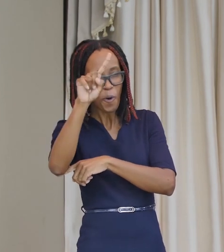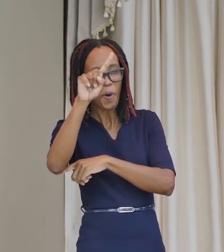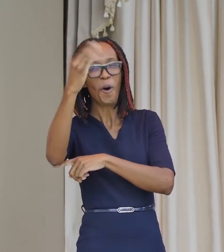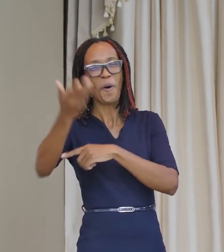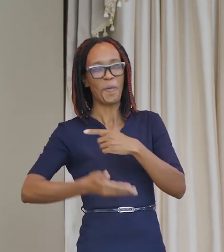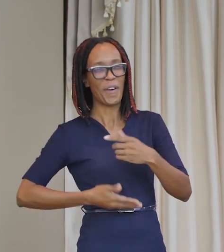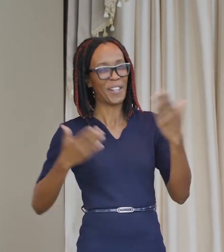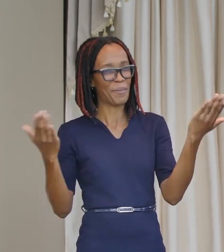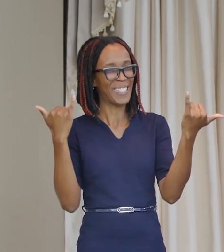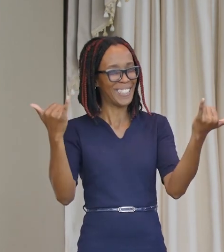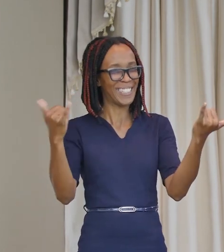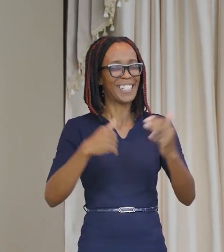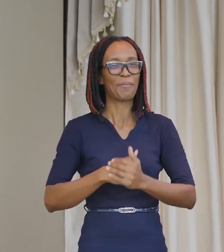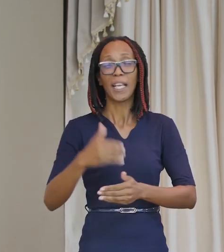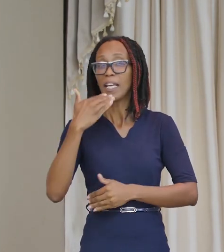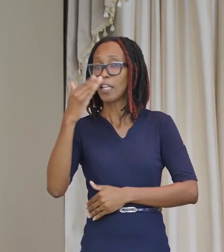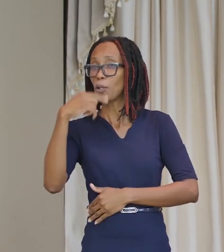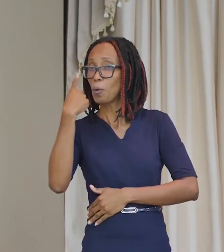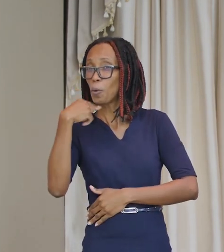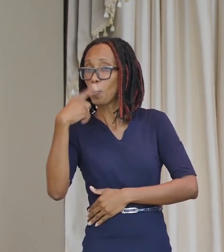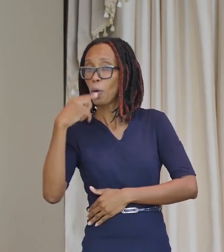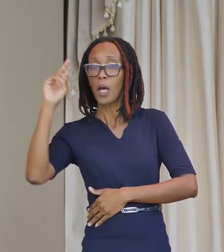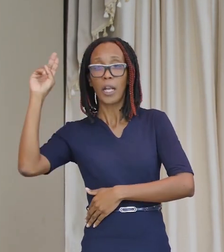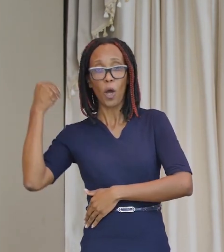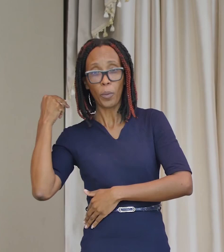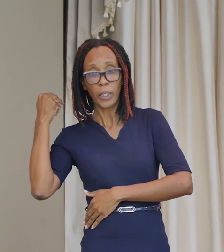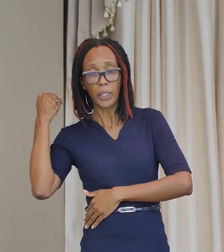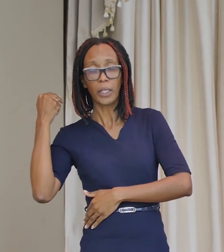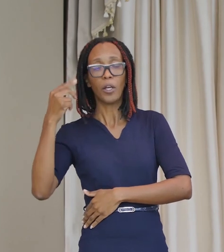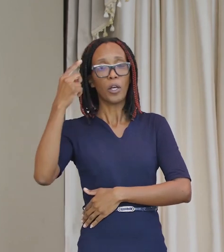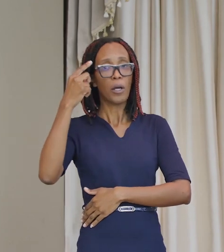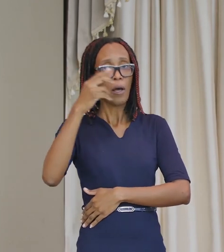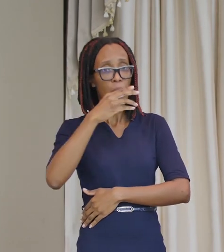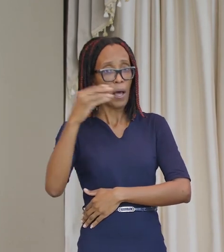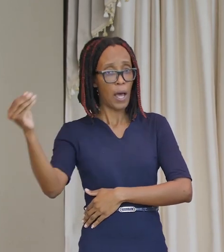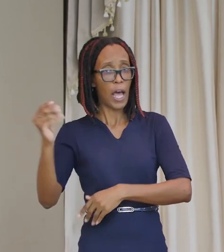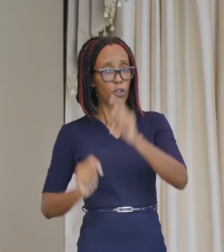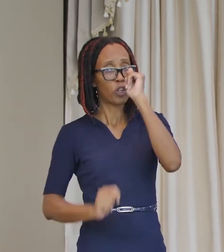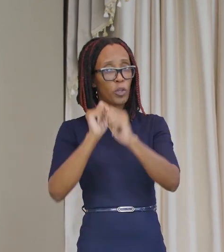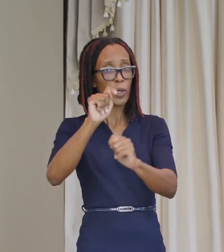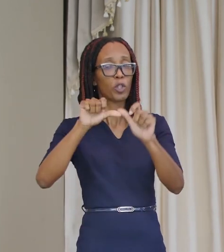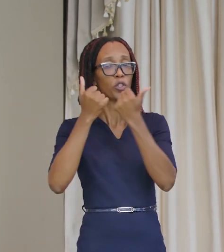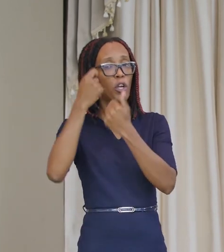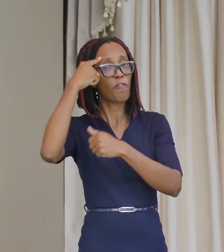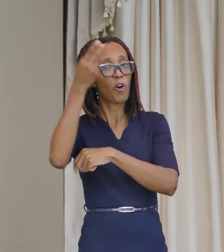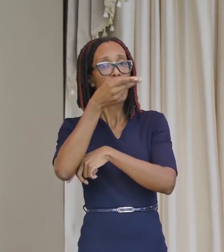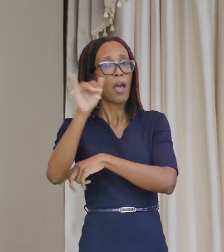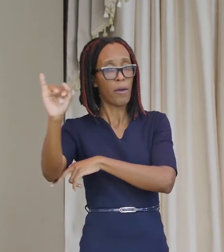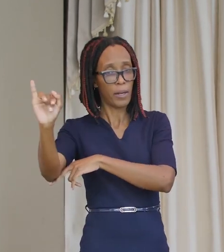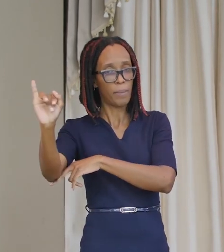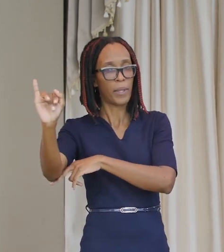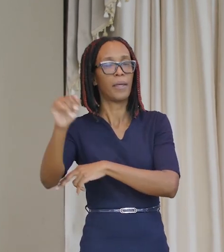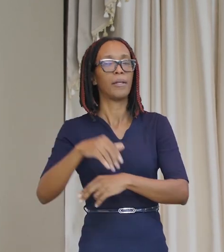for hosting us here today. We'd like to thank Ms. Naomi Rodriguez and the Trinidad and Tobago Association for